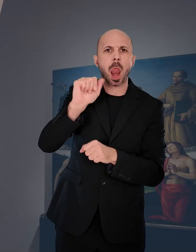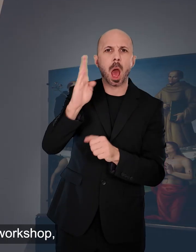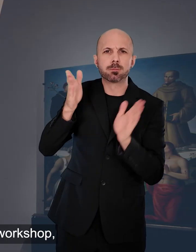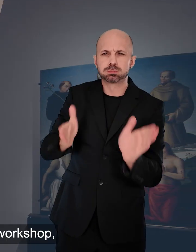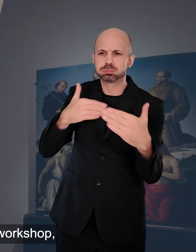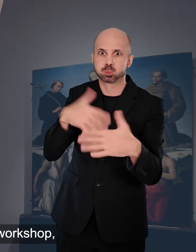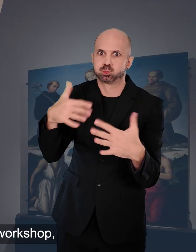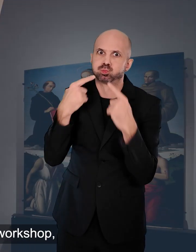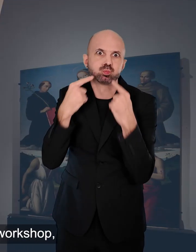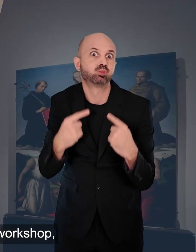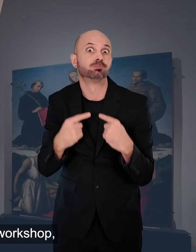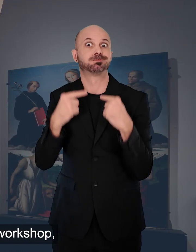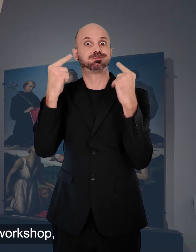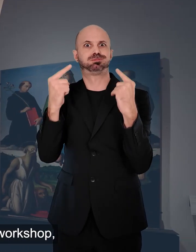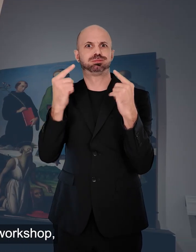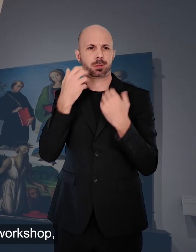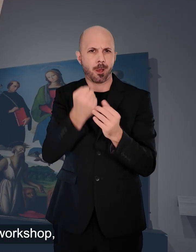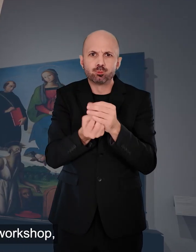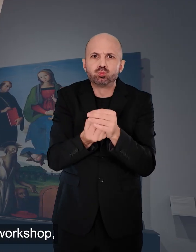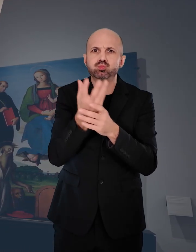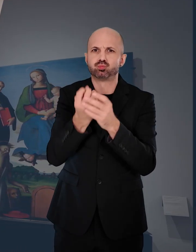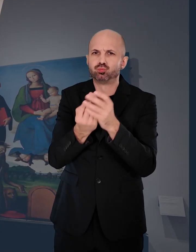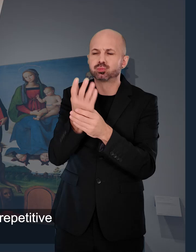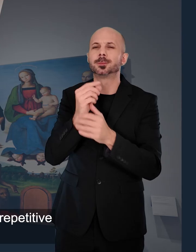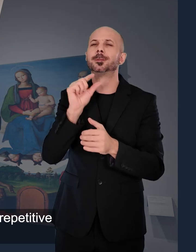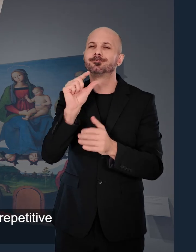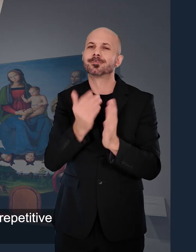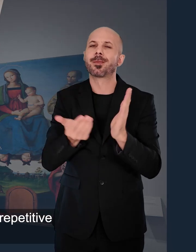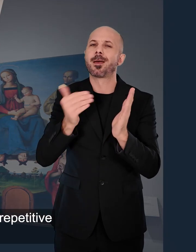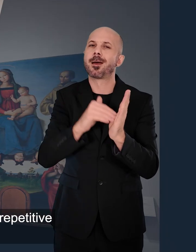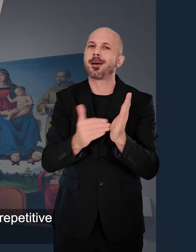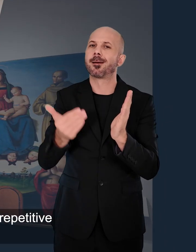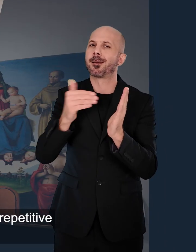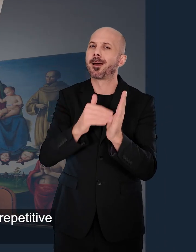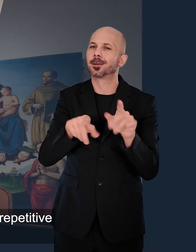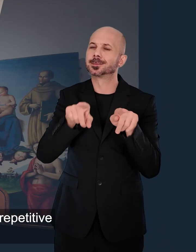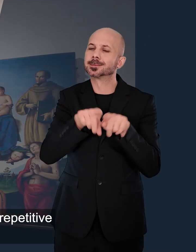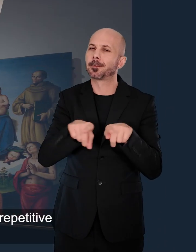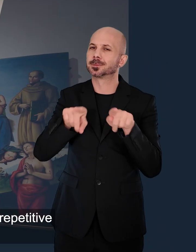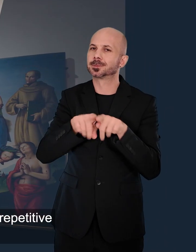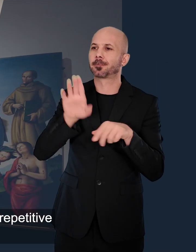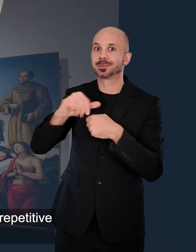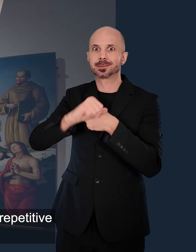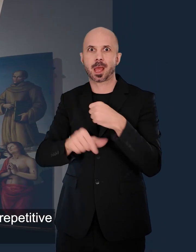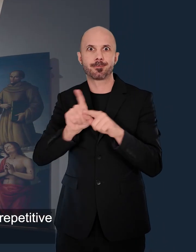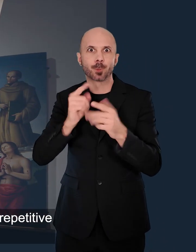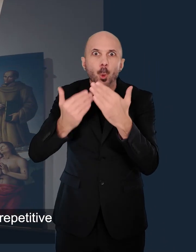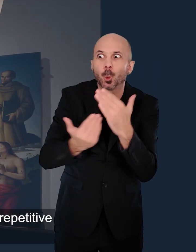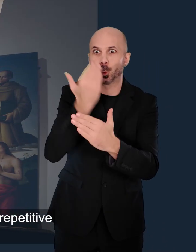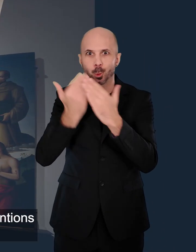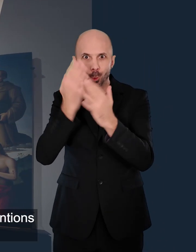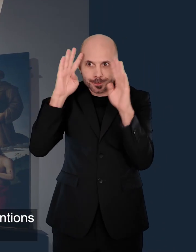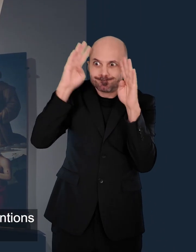intensively, aided by his extremely efficient workshop, but his work often proved to be repetitive